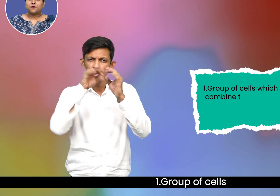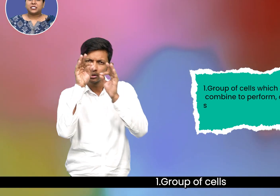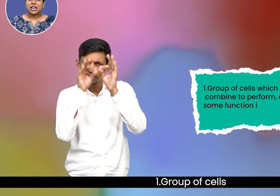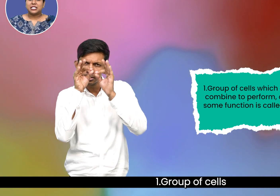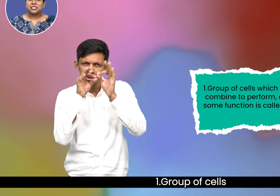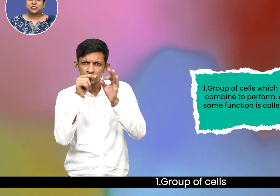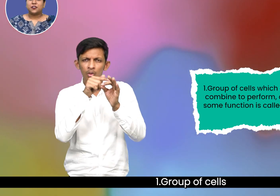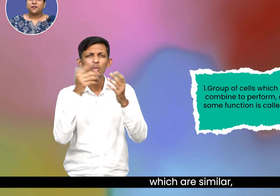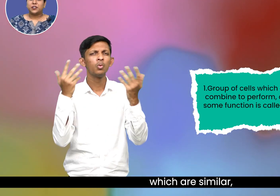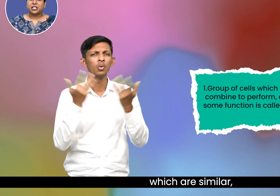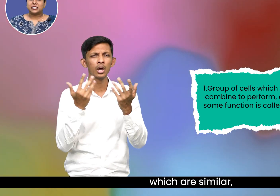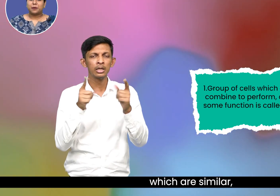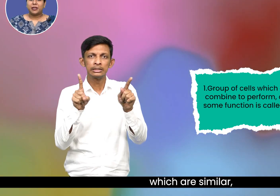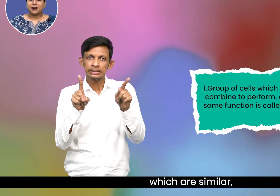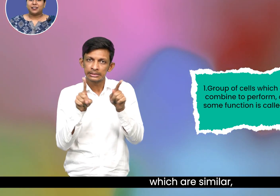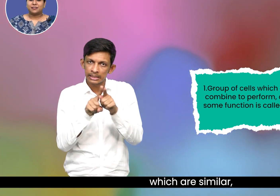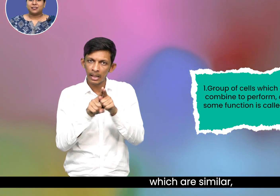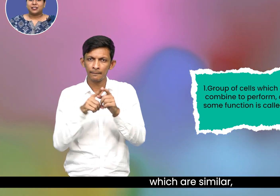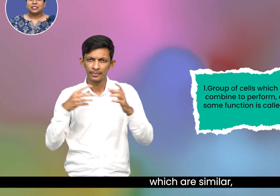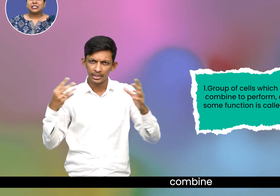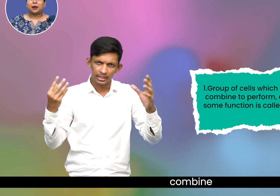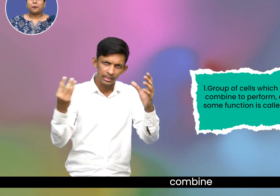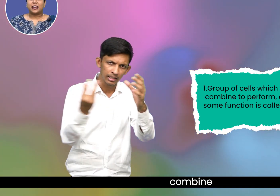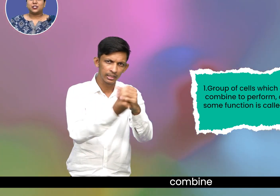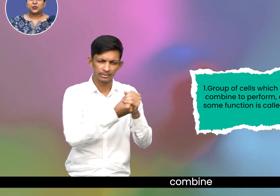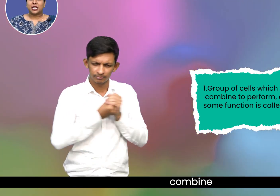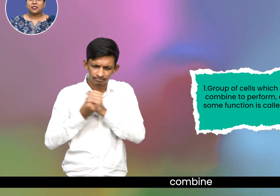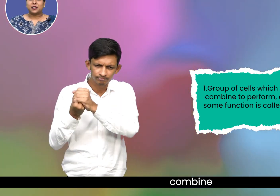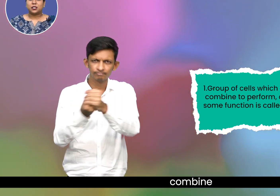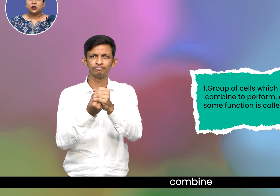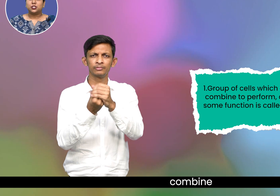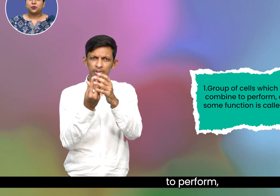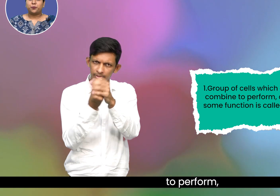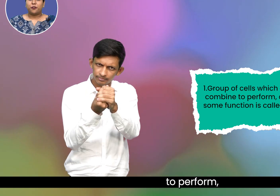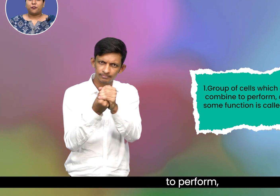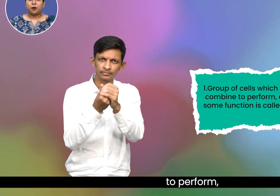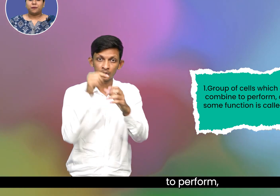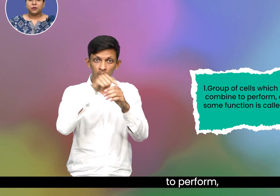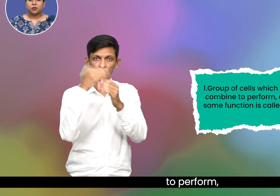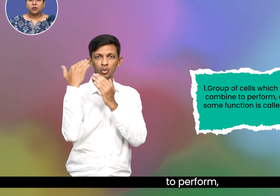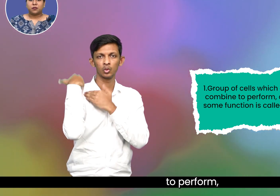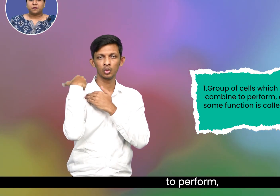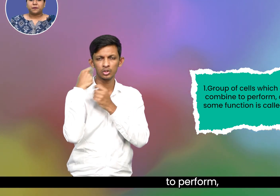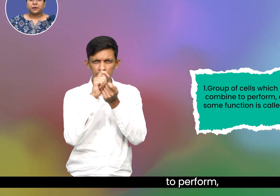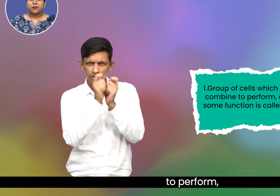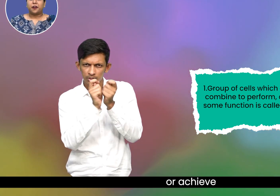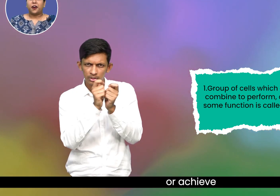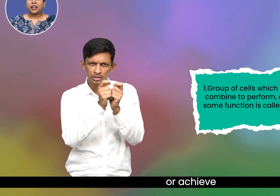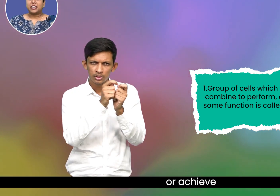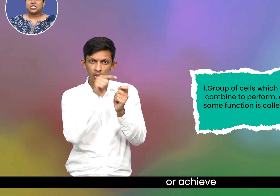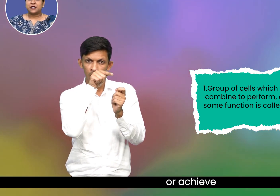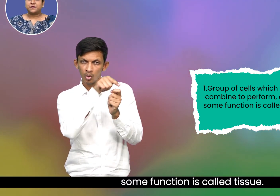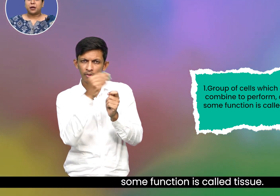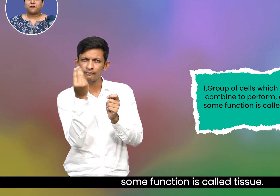Group of cells which are similar combine together to perform